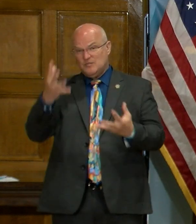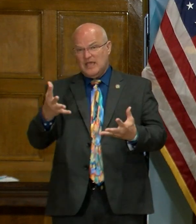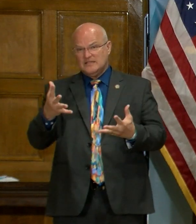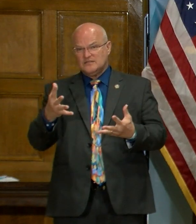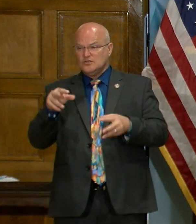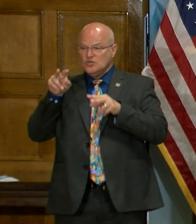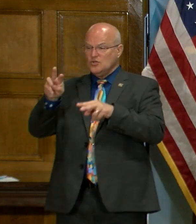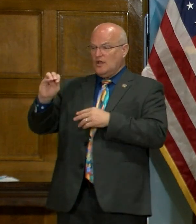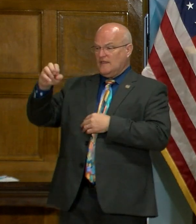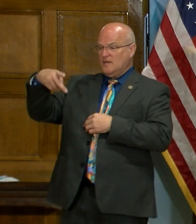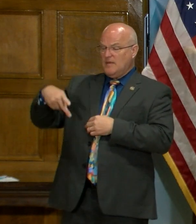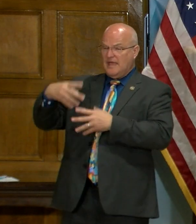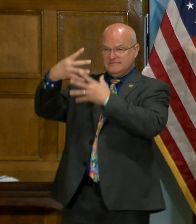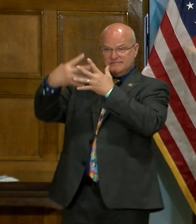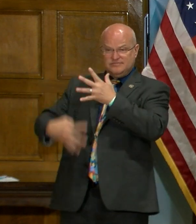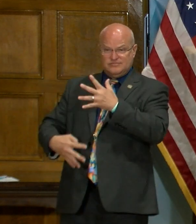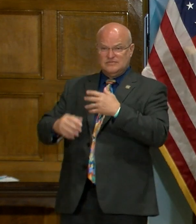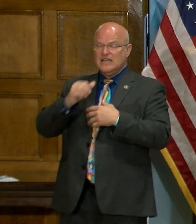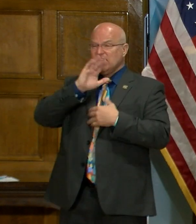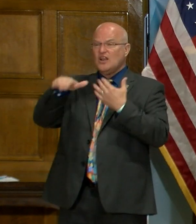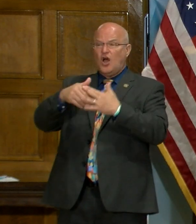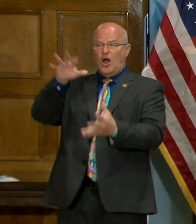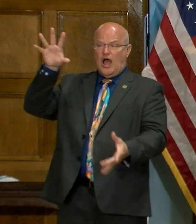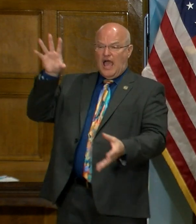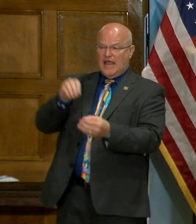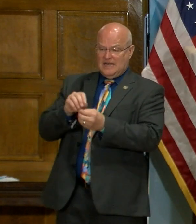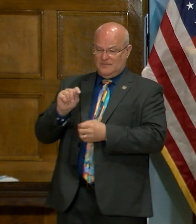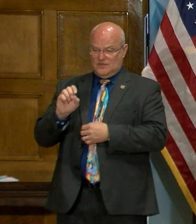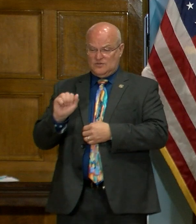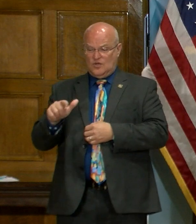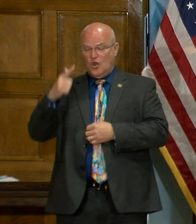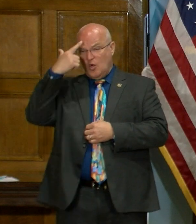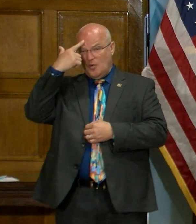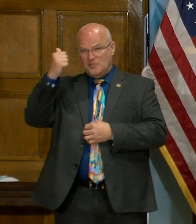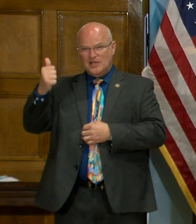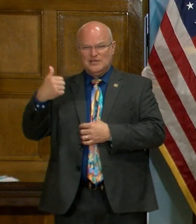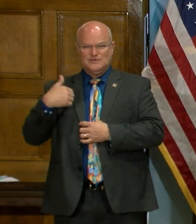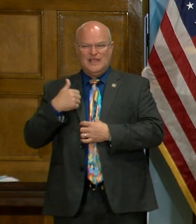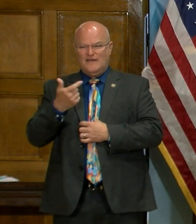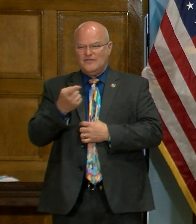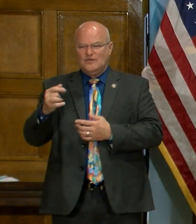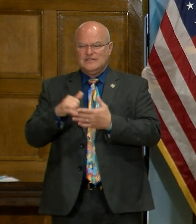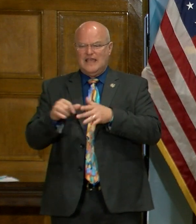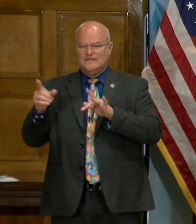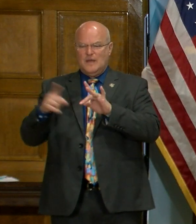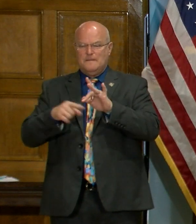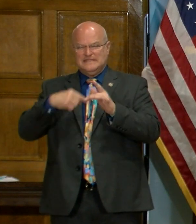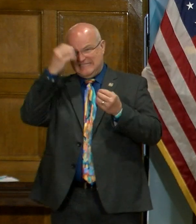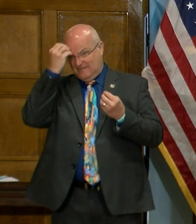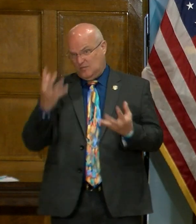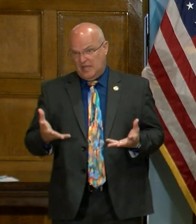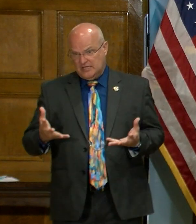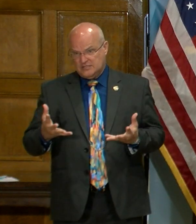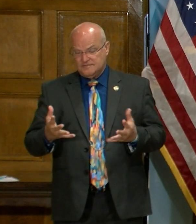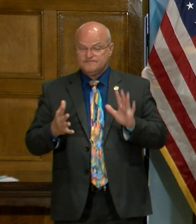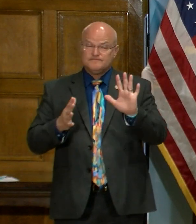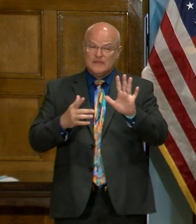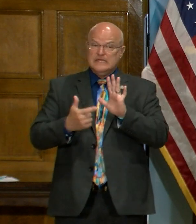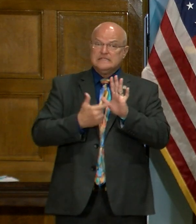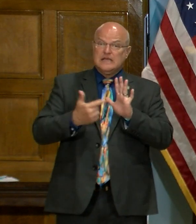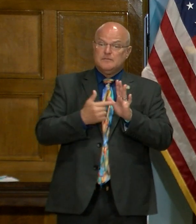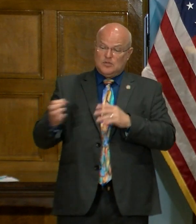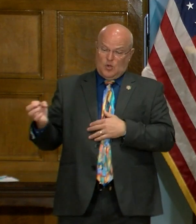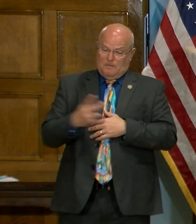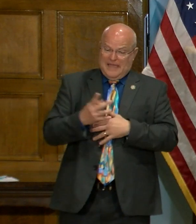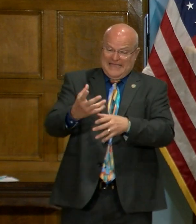when you look at our map, it doesn't all add up to the total because we have those that have missing information. Now, sometimes we're able